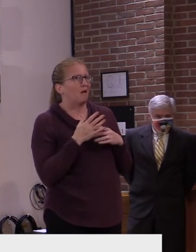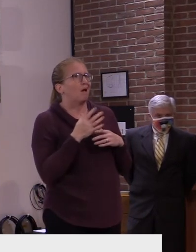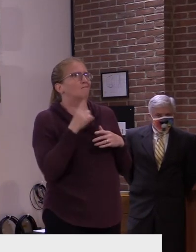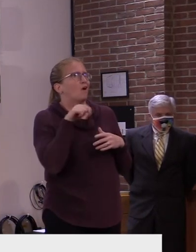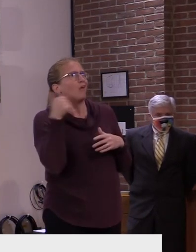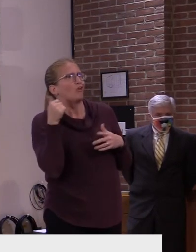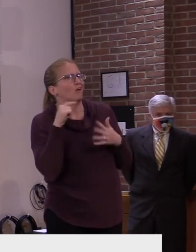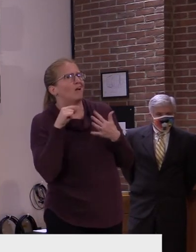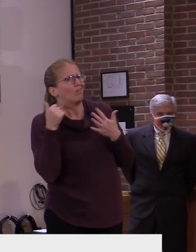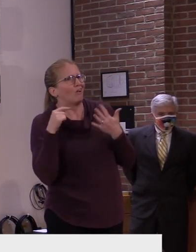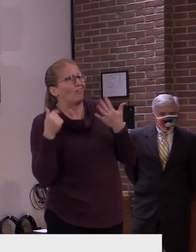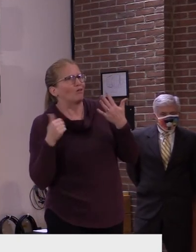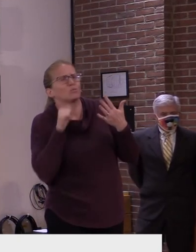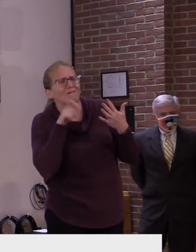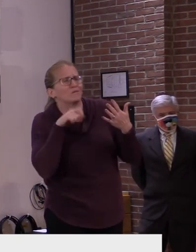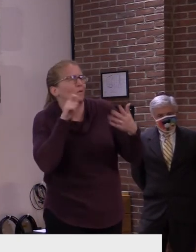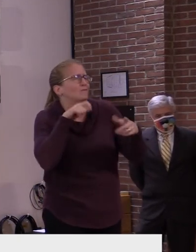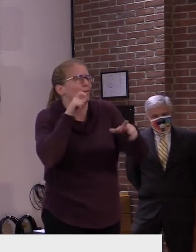All right, thank you.